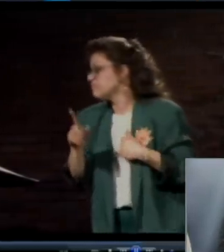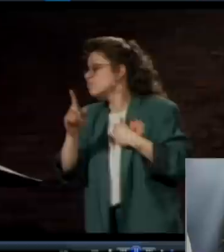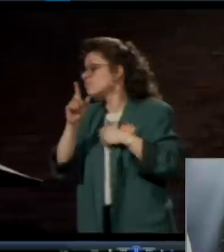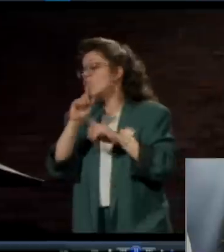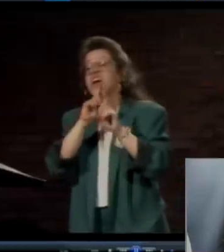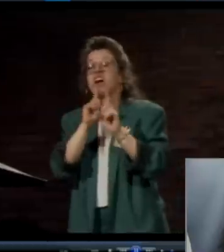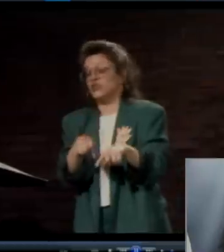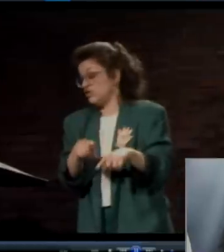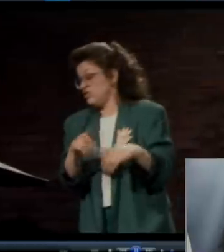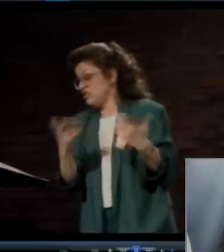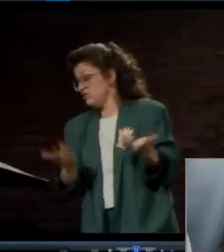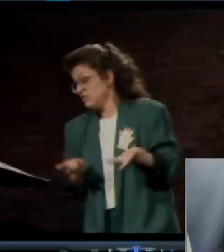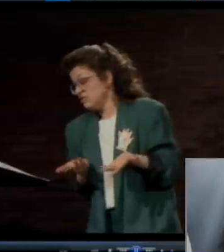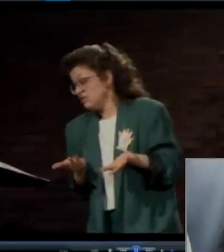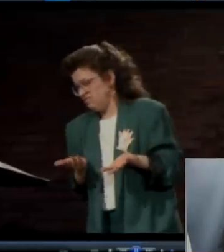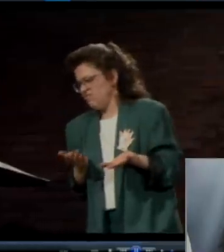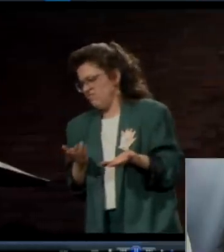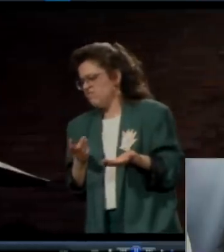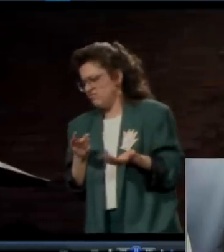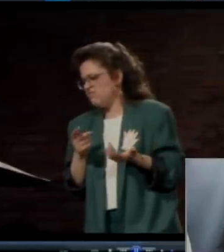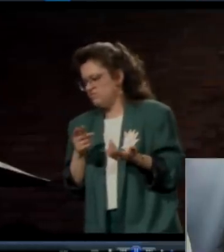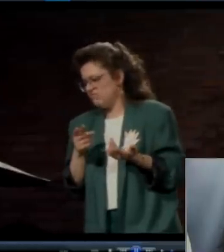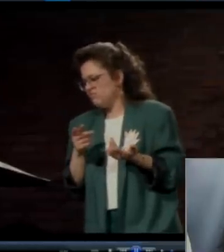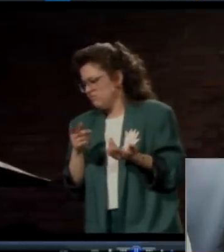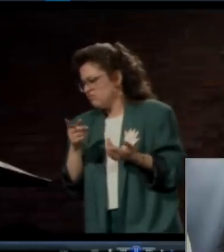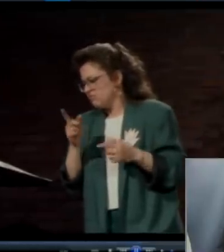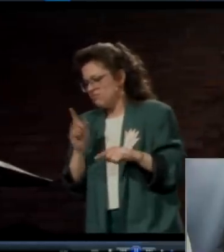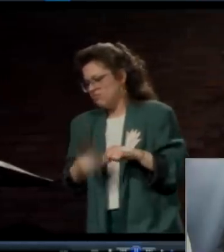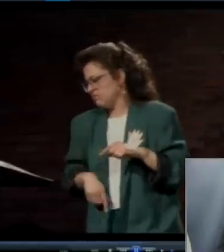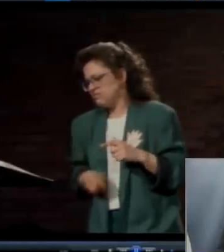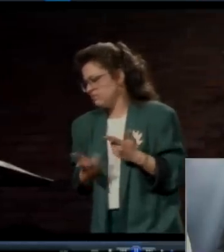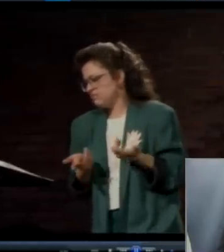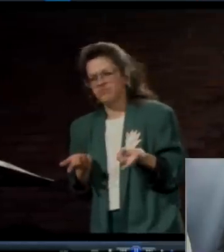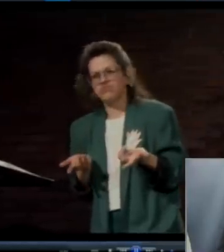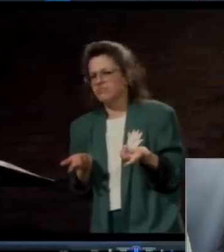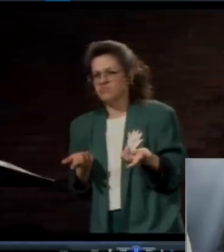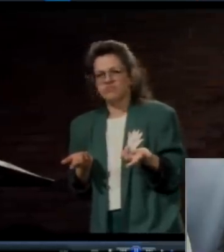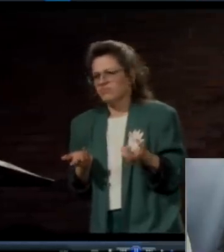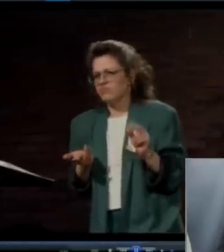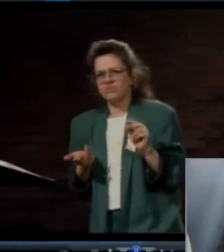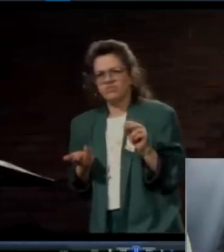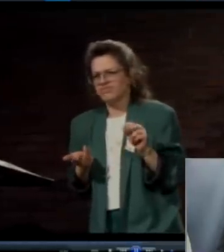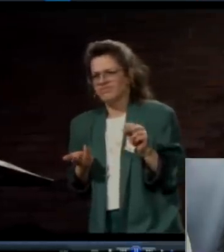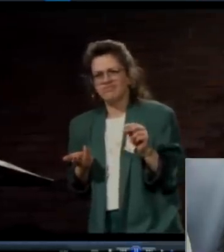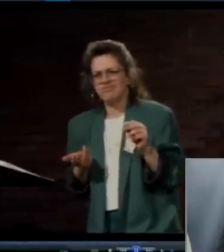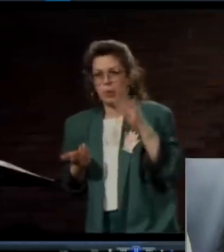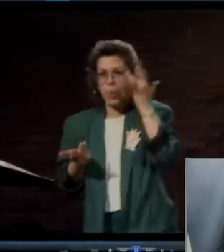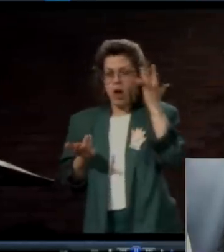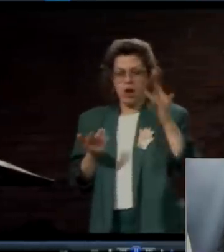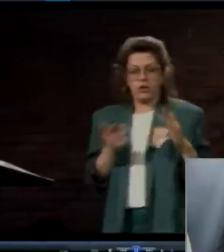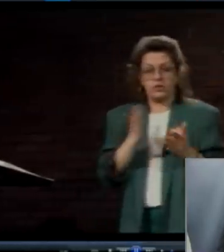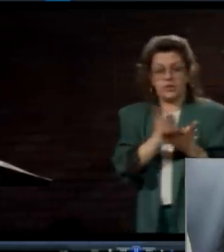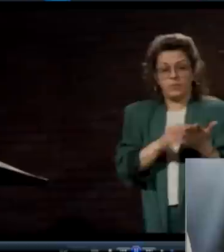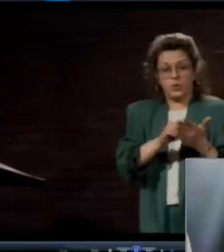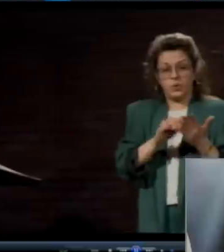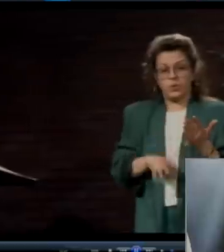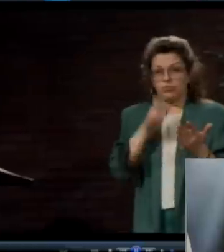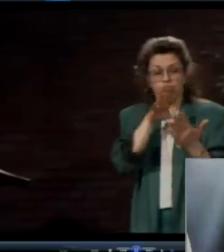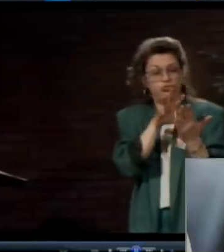there's about half of you think that it's true and half of you think it's false. Well, the correct answer is no, that's false. That's